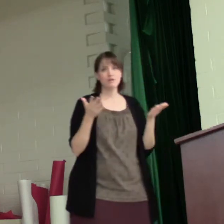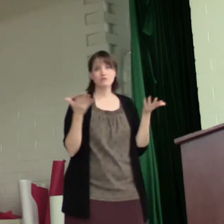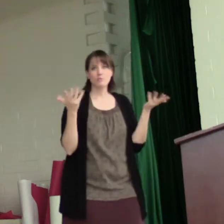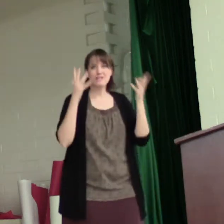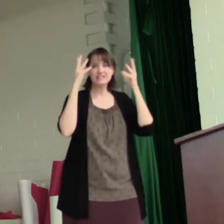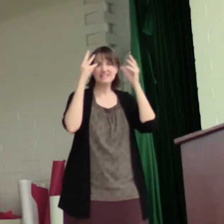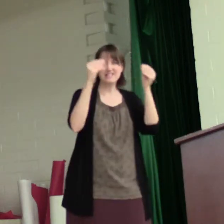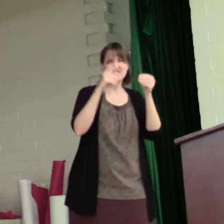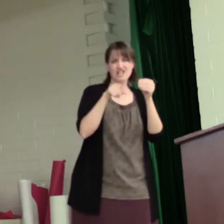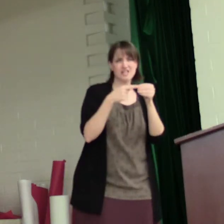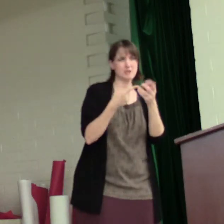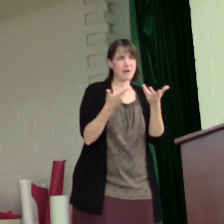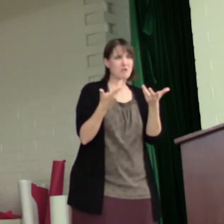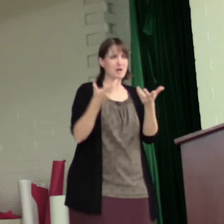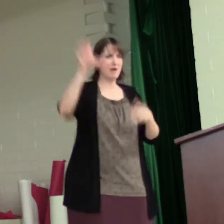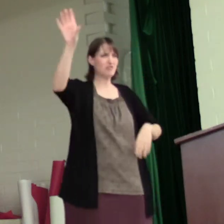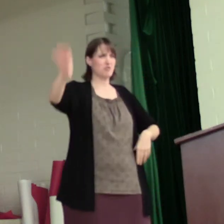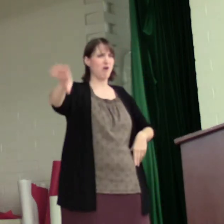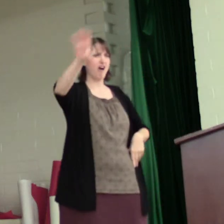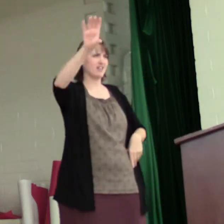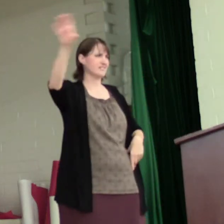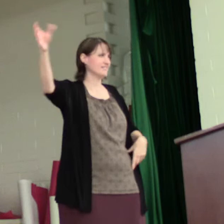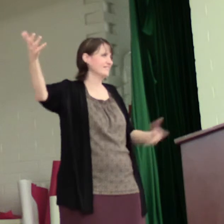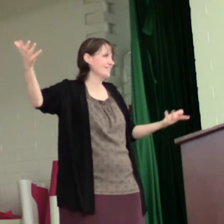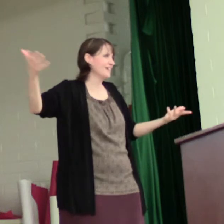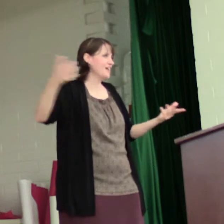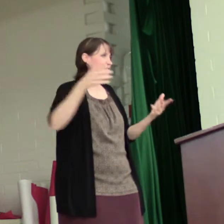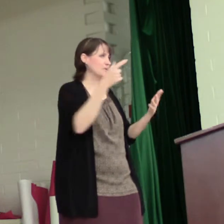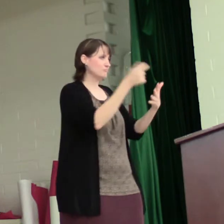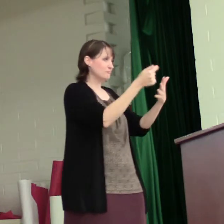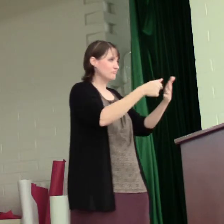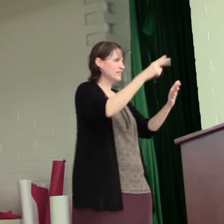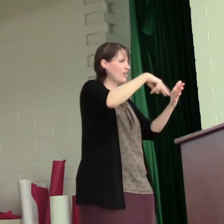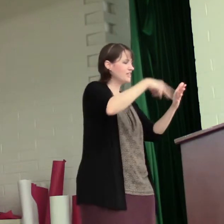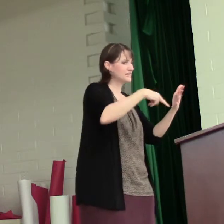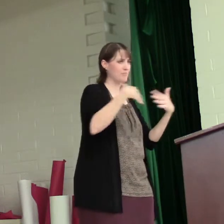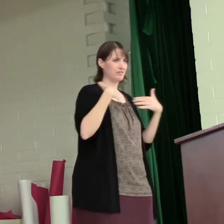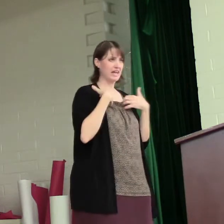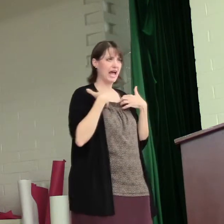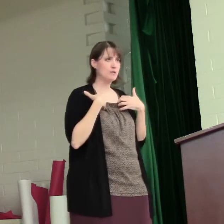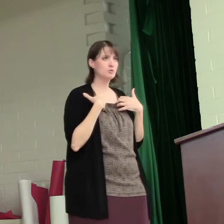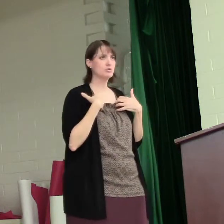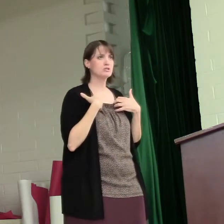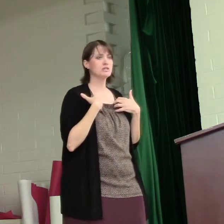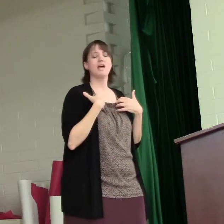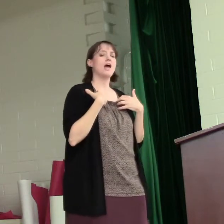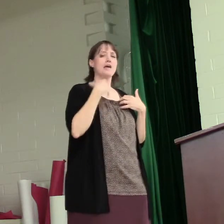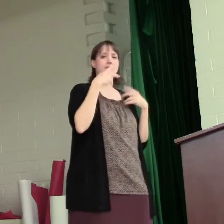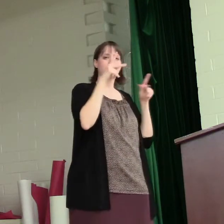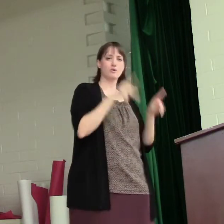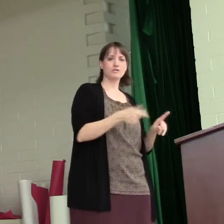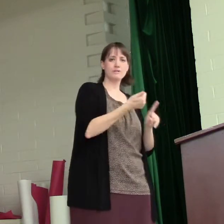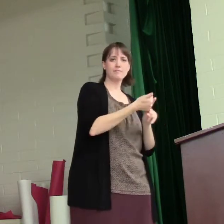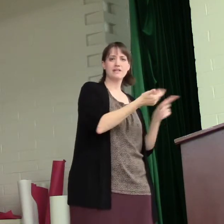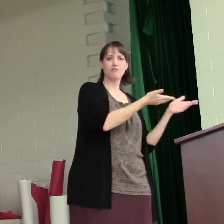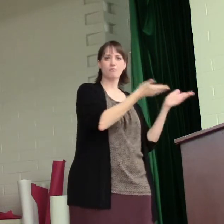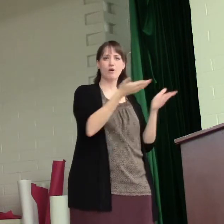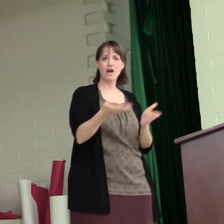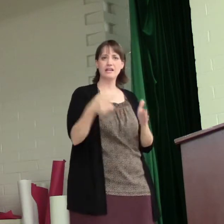So what is this teaching us about the cross? We read all this about the animals and that the person themselves brought it